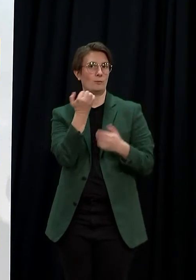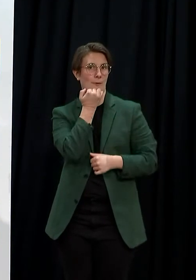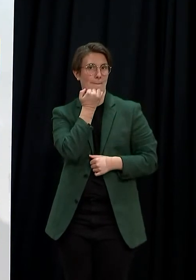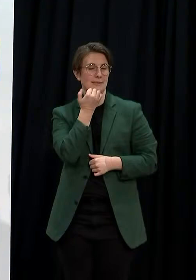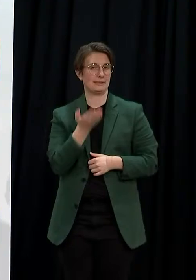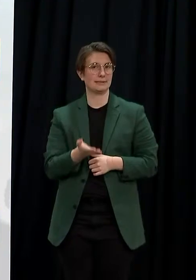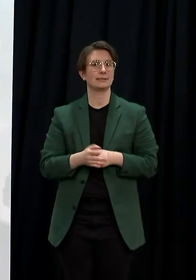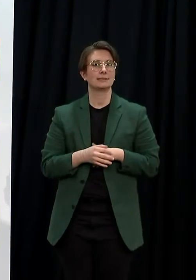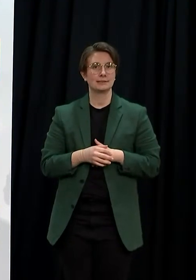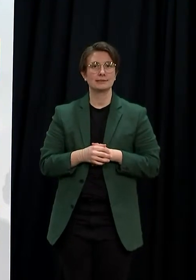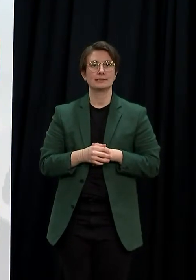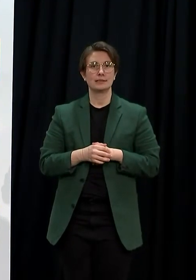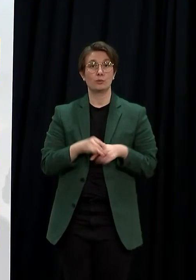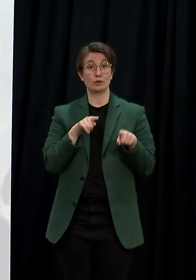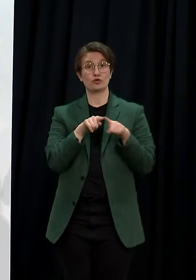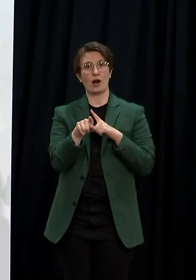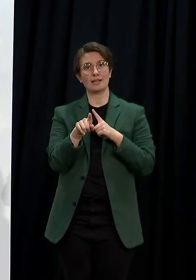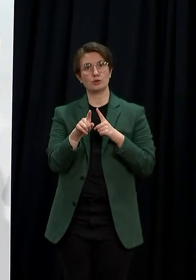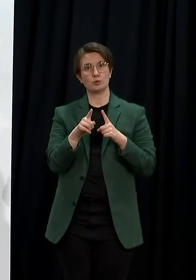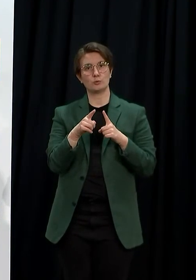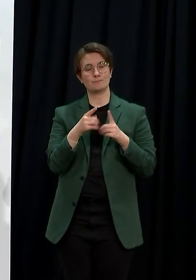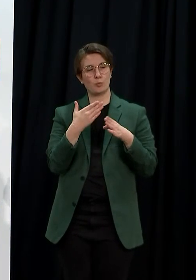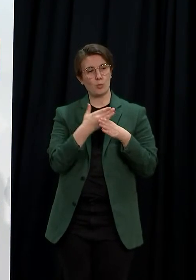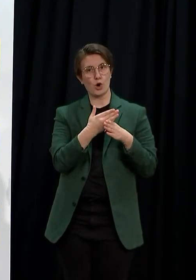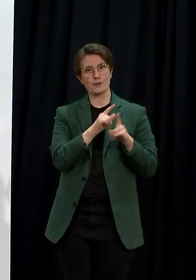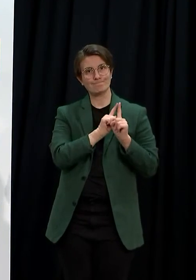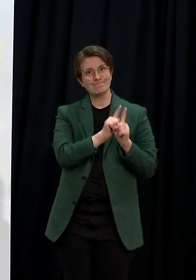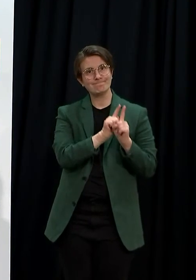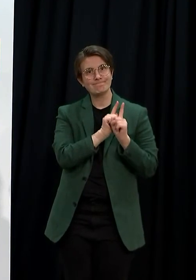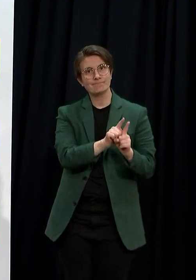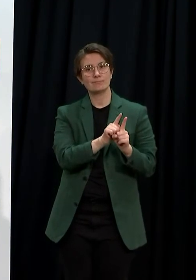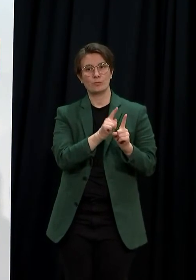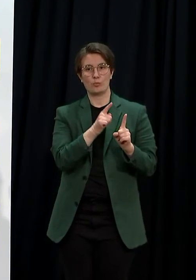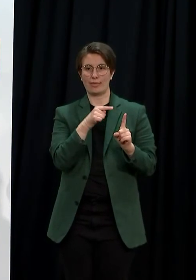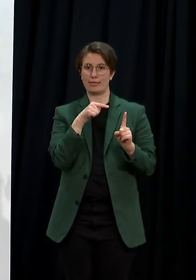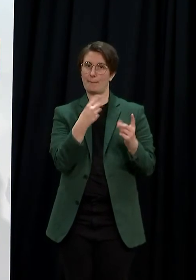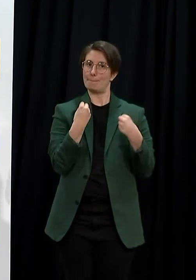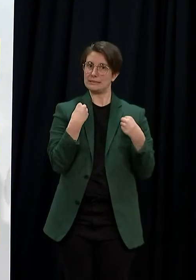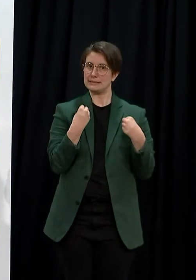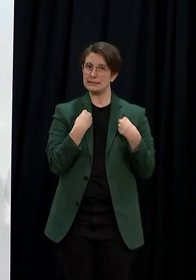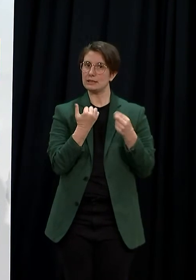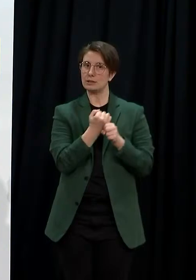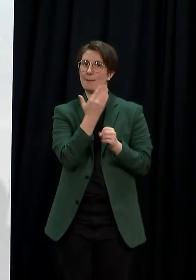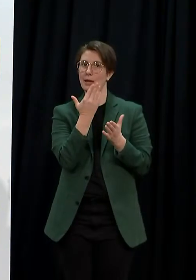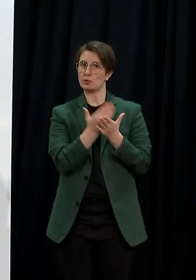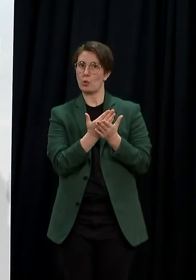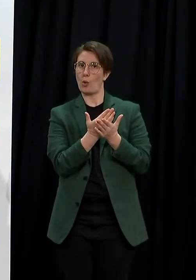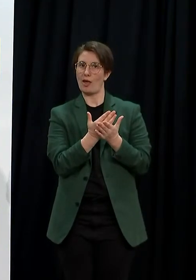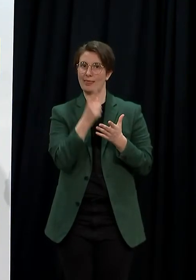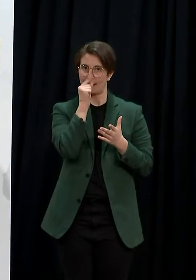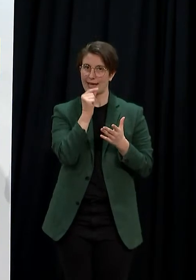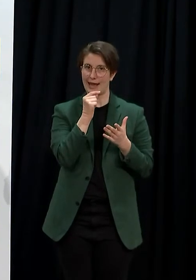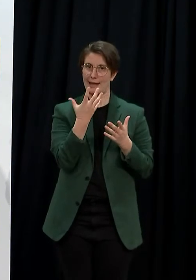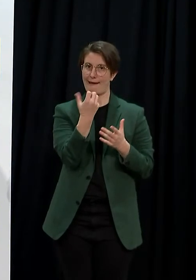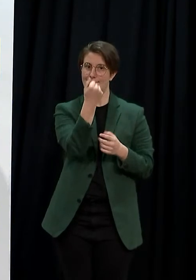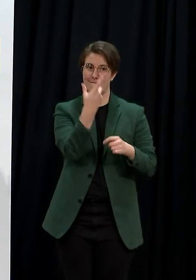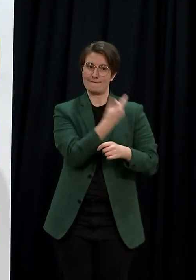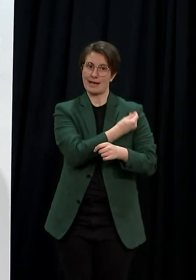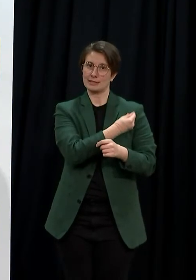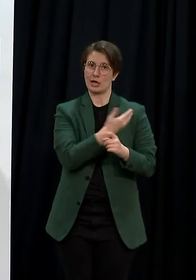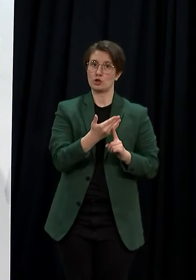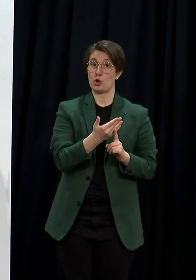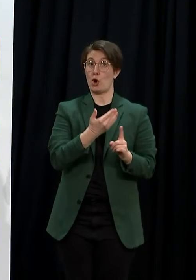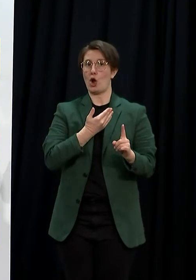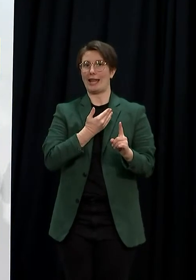the purposes of workplace vaccination programs, Fonterra was one of the early adopters, as was Mainfreight. Mainfreight quite early on